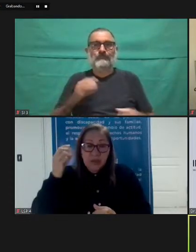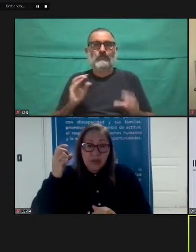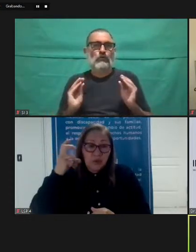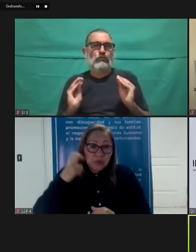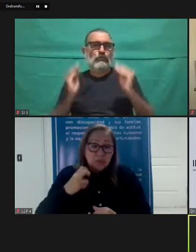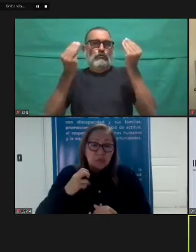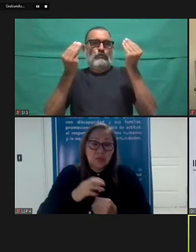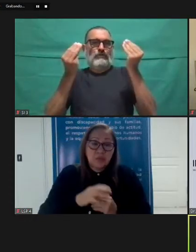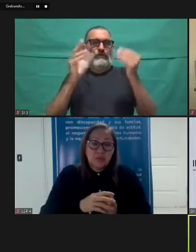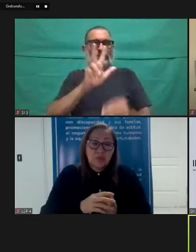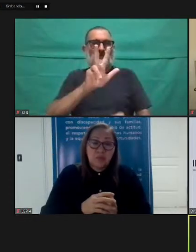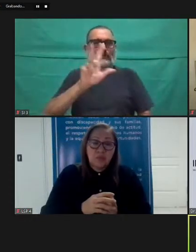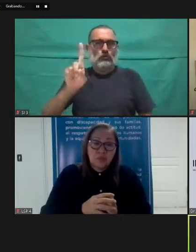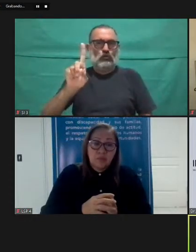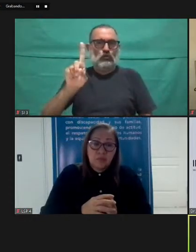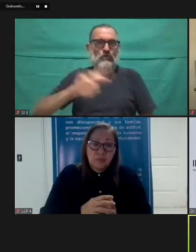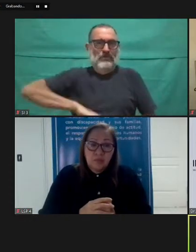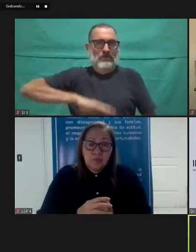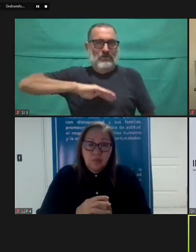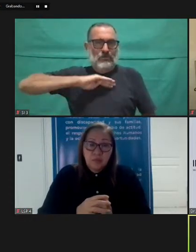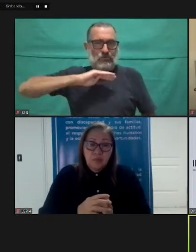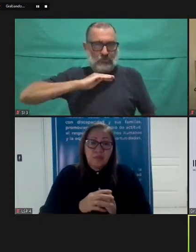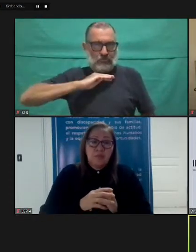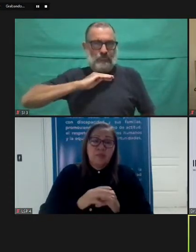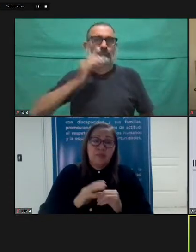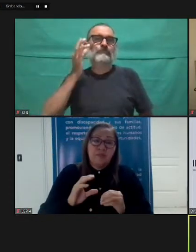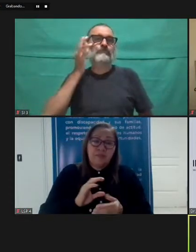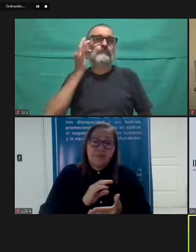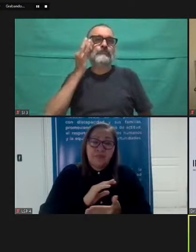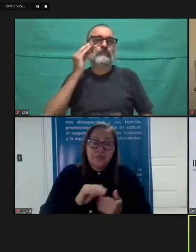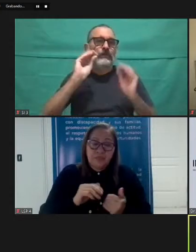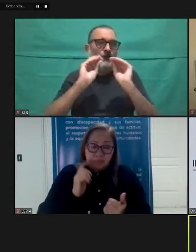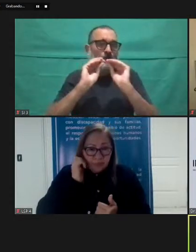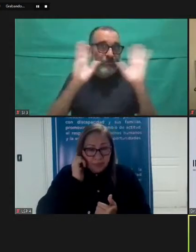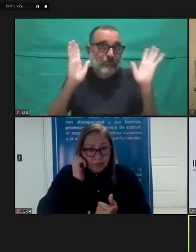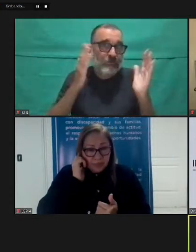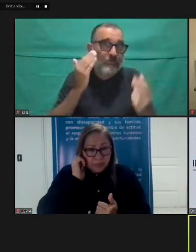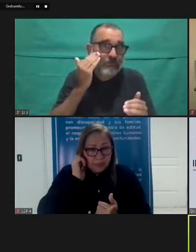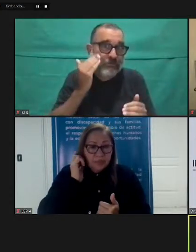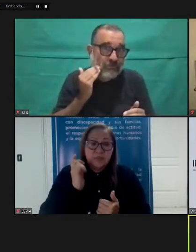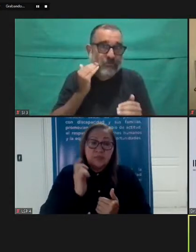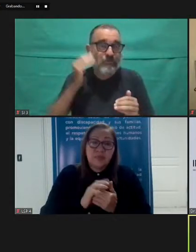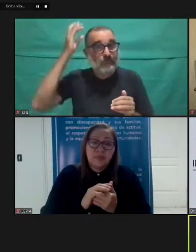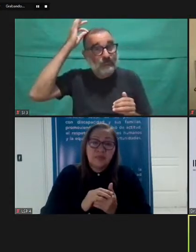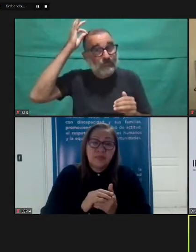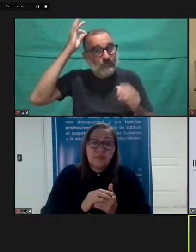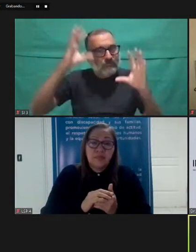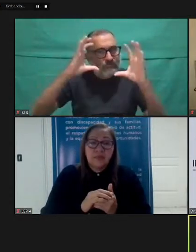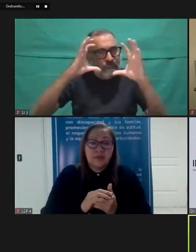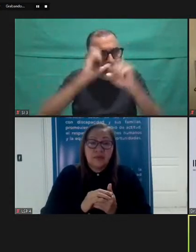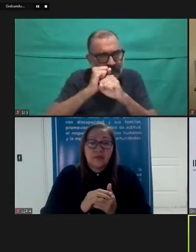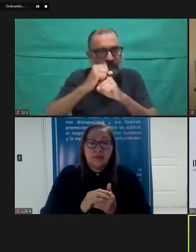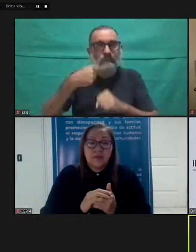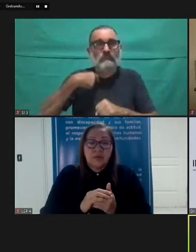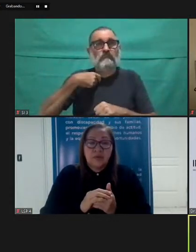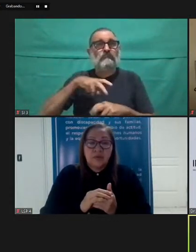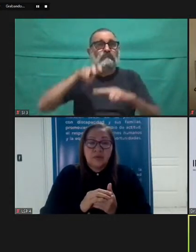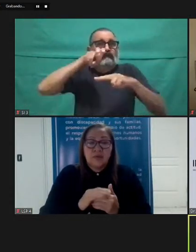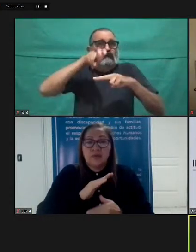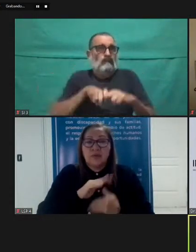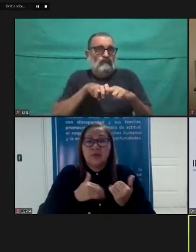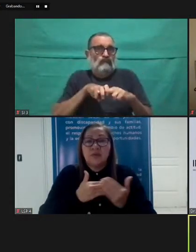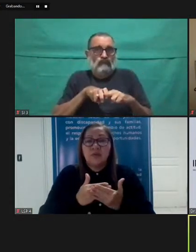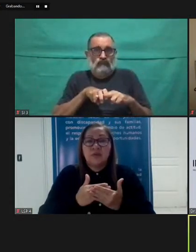skin dark hair i am sitting and i am wearing a t-shirt with